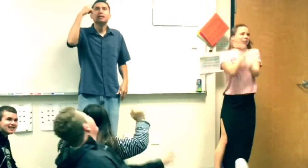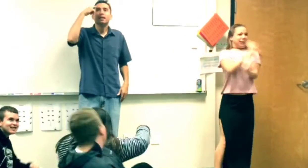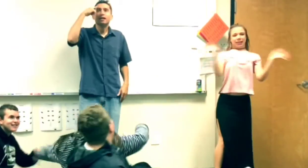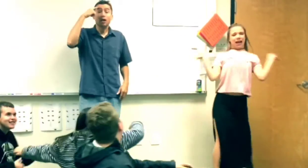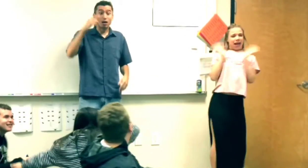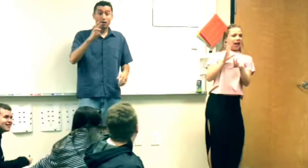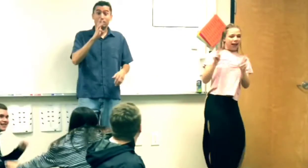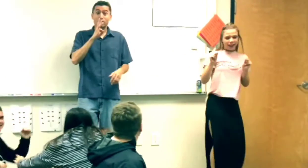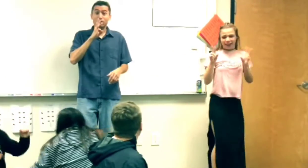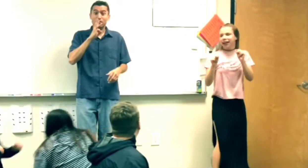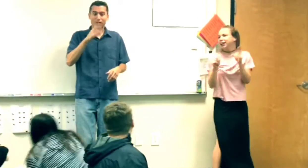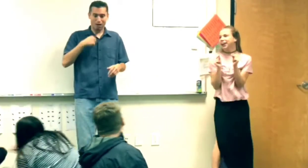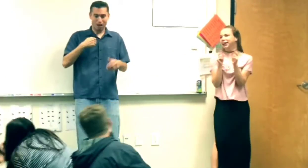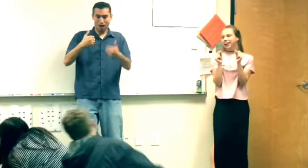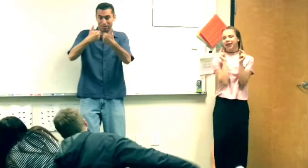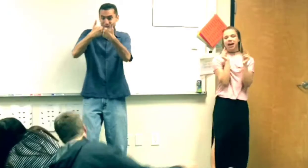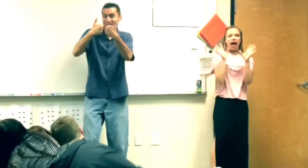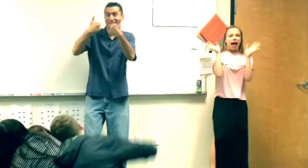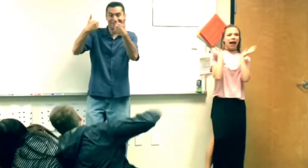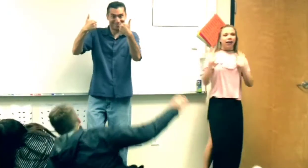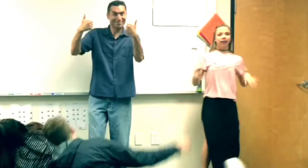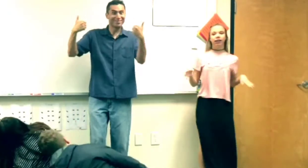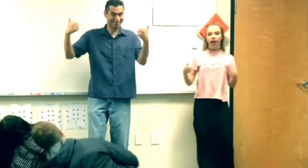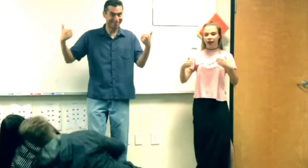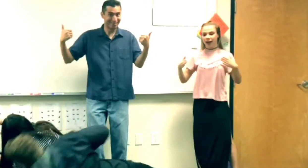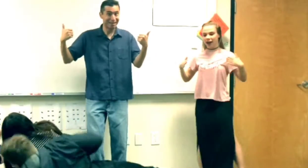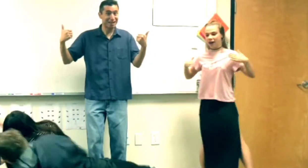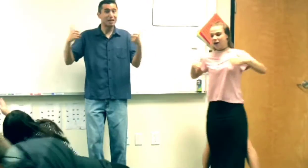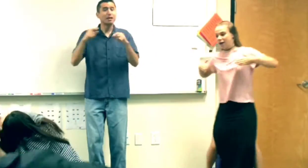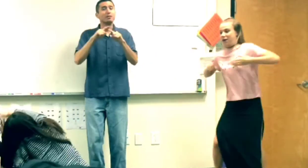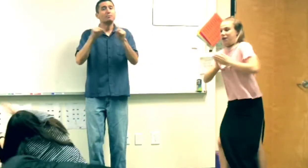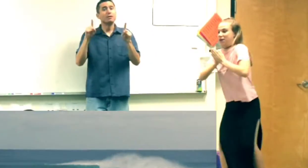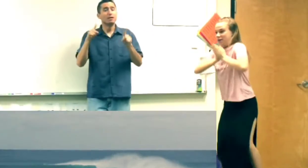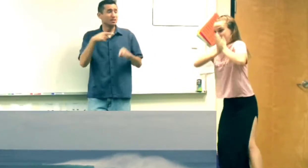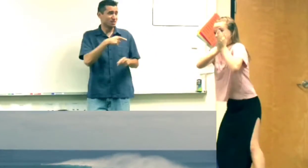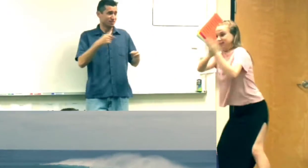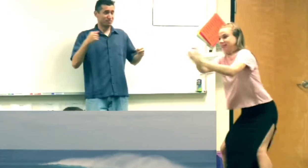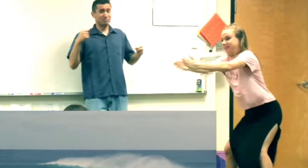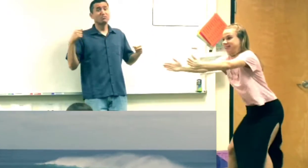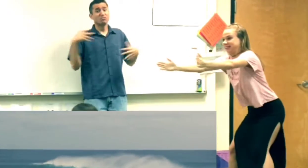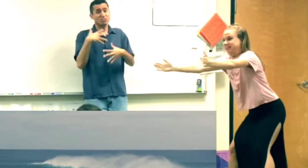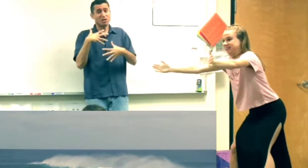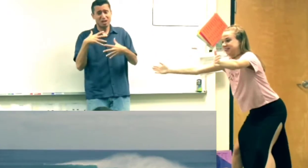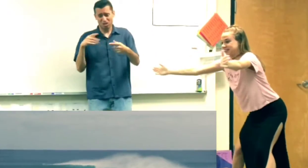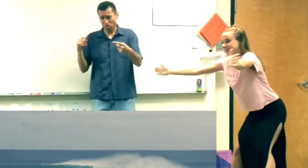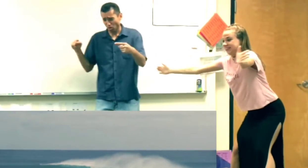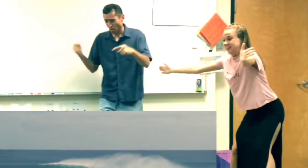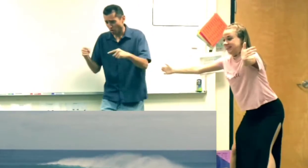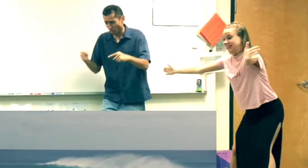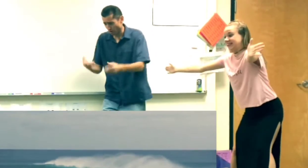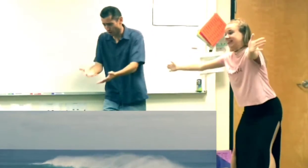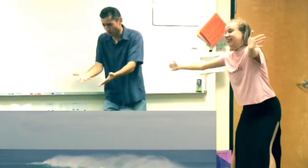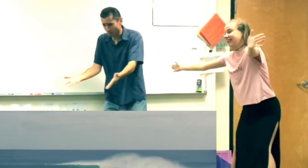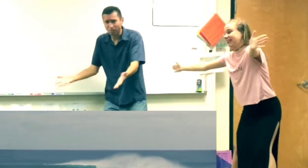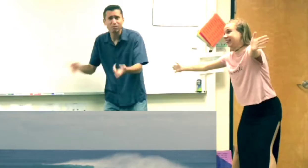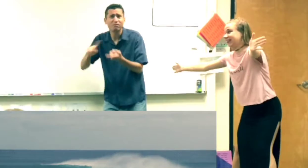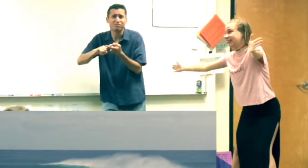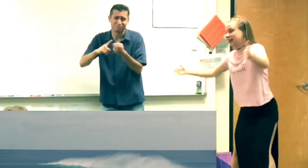She thinks that, oh, I'll just separate the water. Let's play with But she thinks she's afraid that she'll hurt her